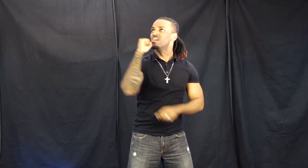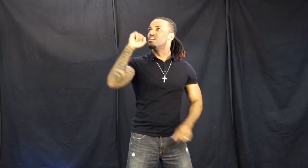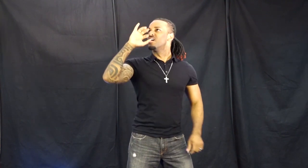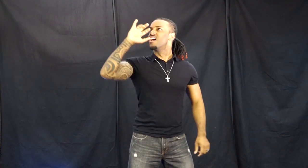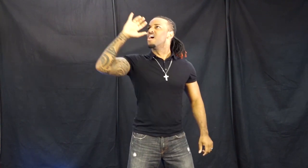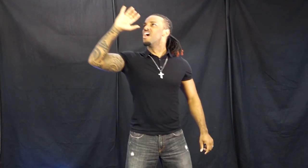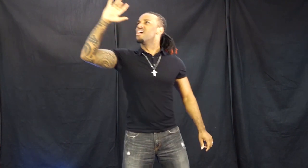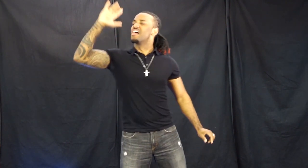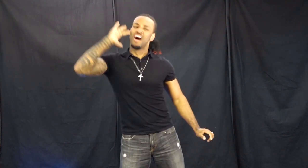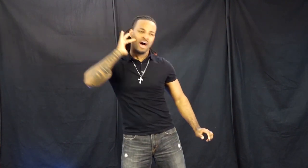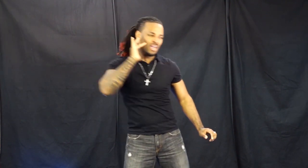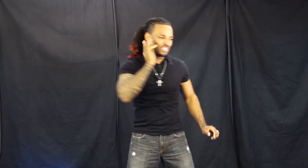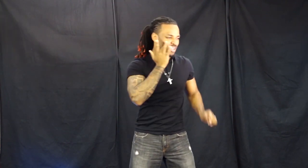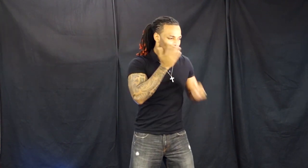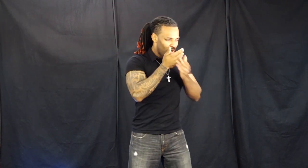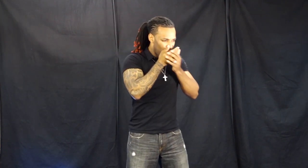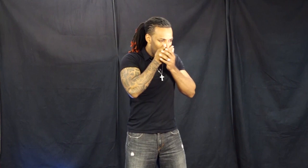rise up, and rise up.